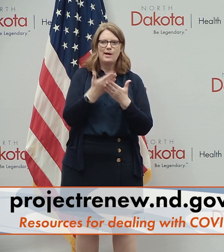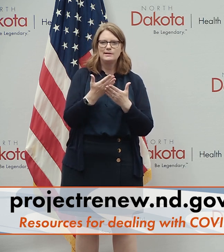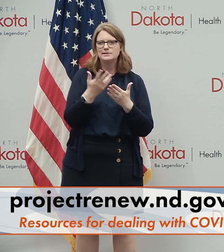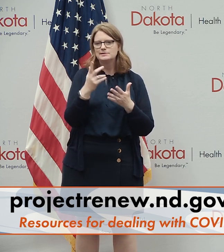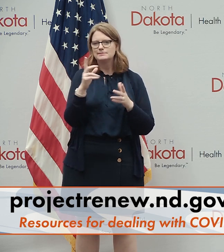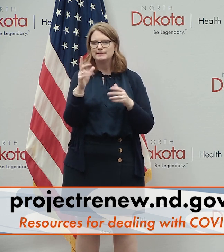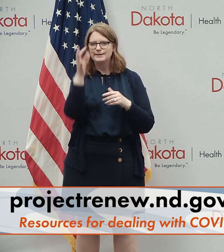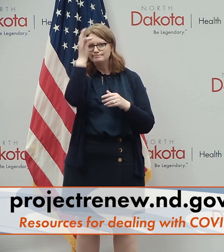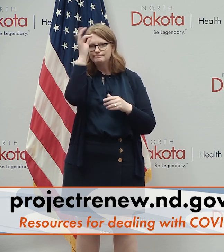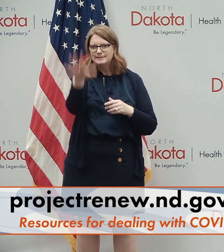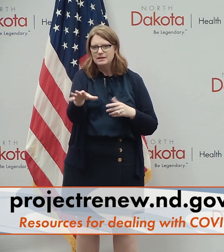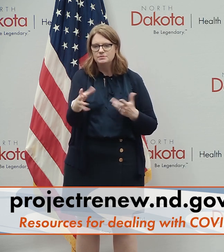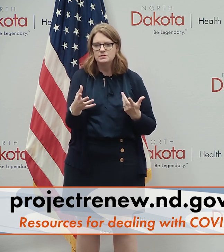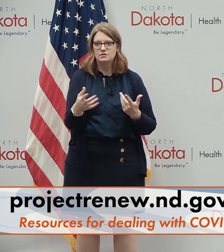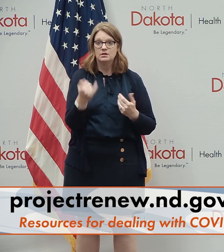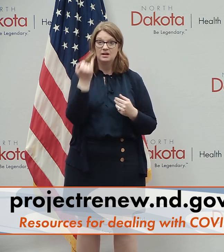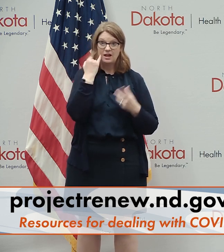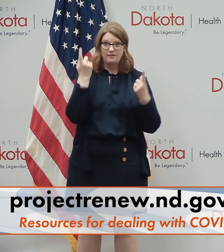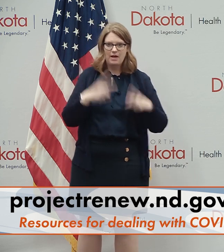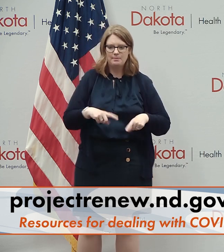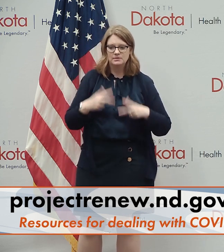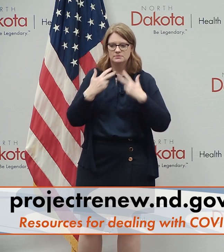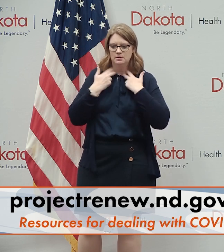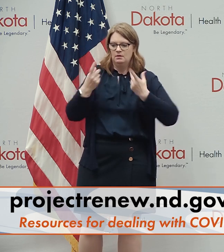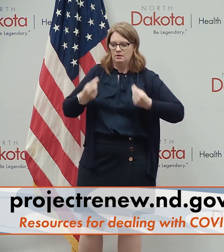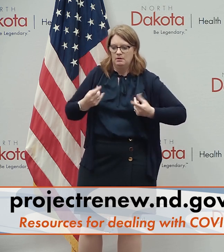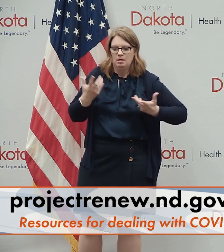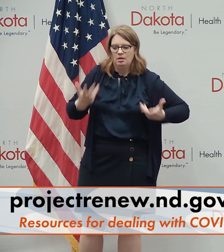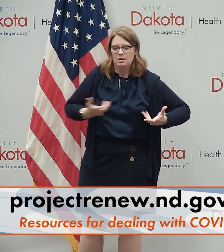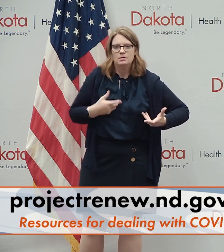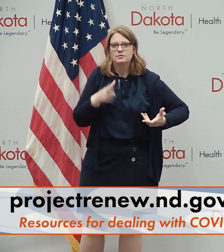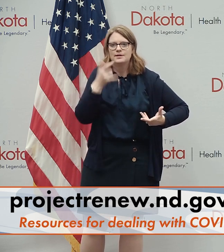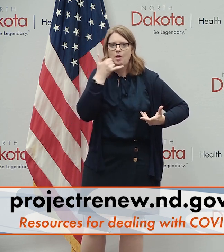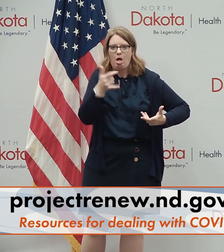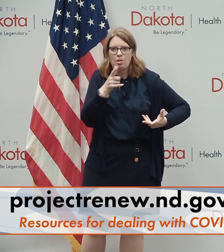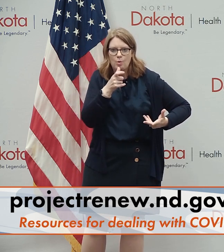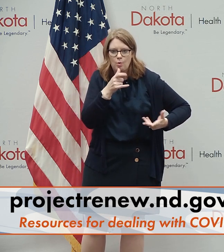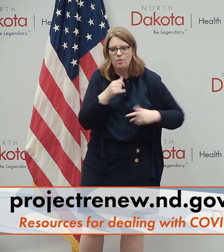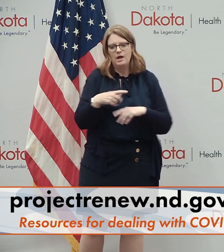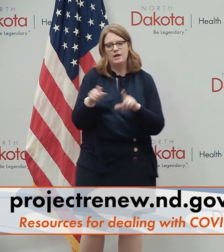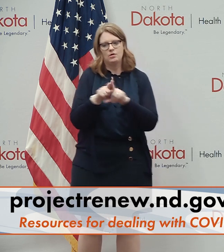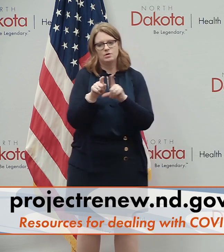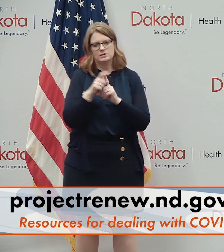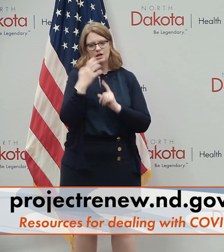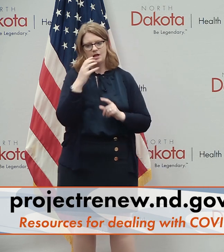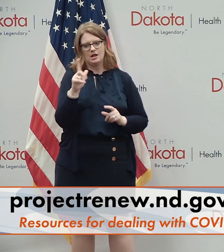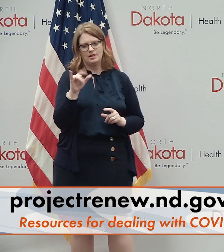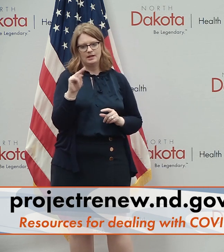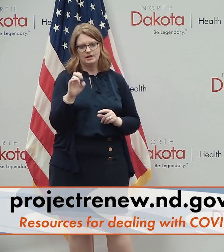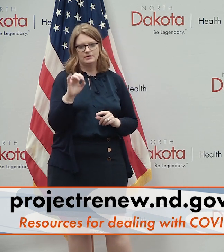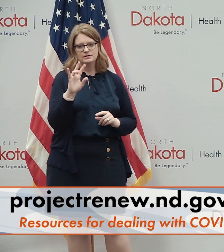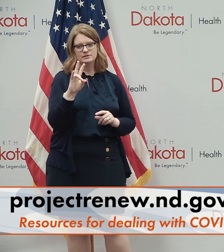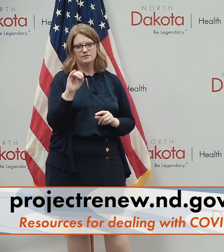to call if you're in a true crisis situation. And the Project Renew hotline can be reached